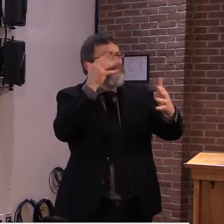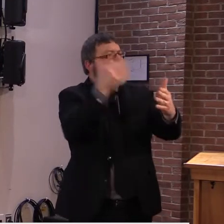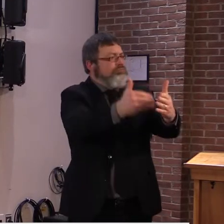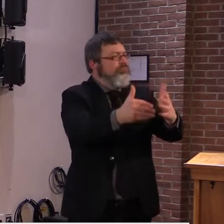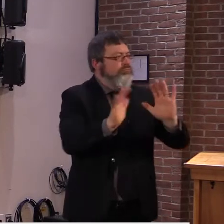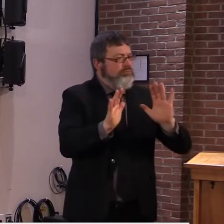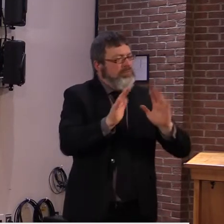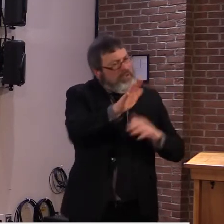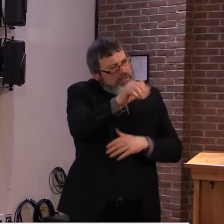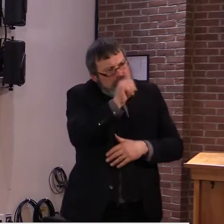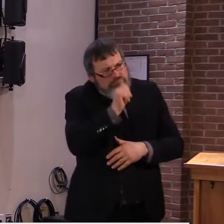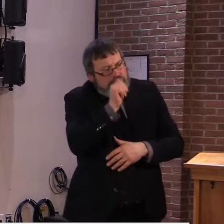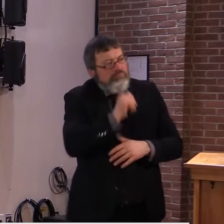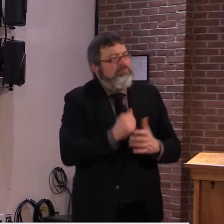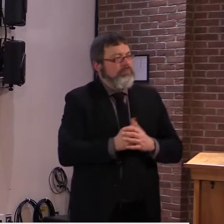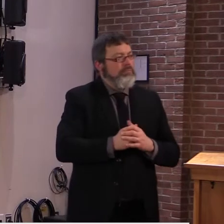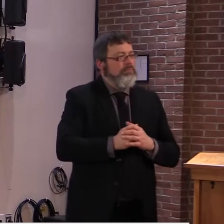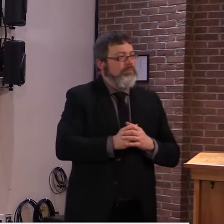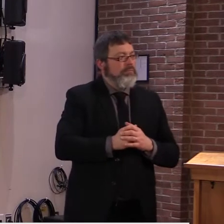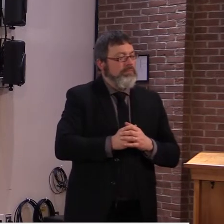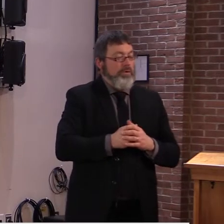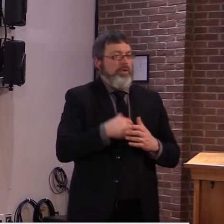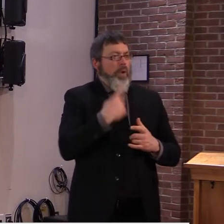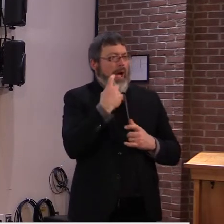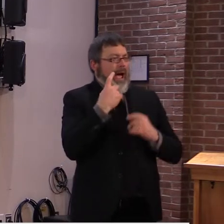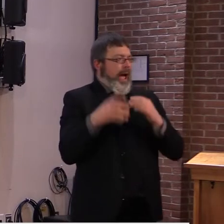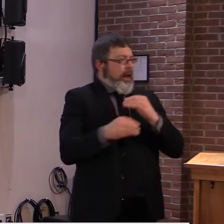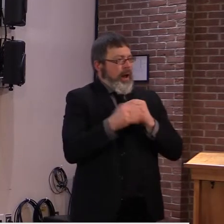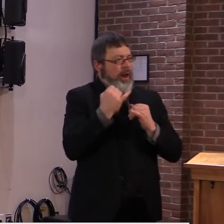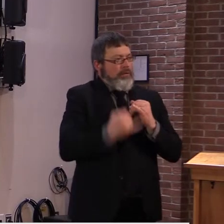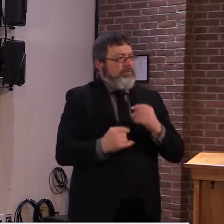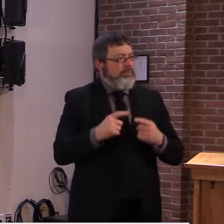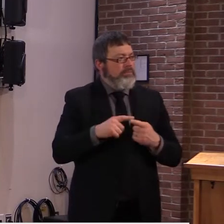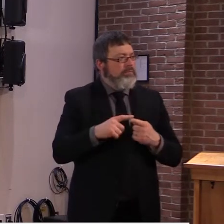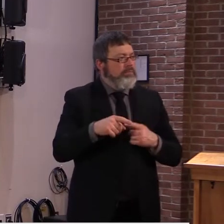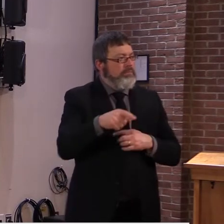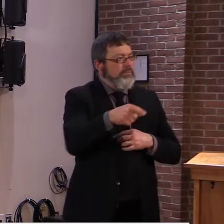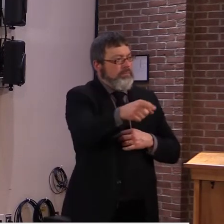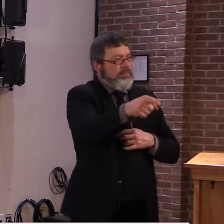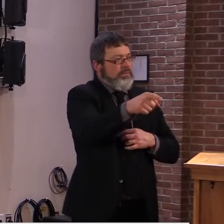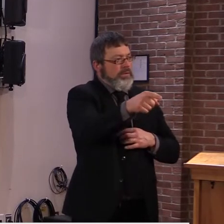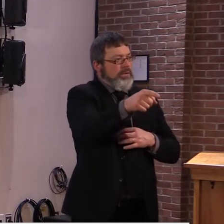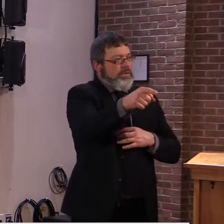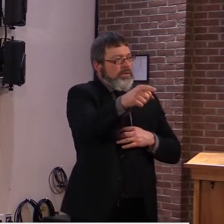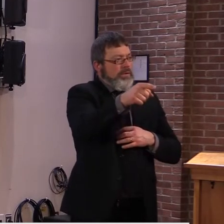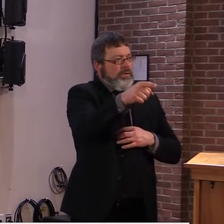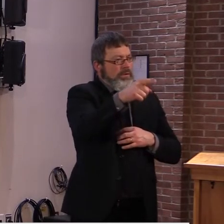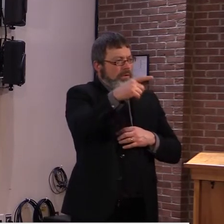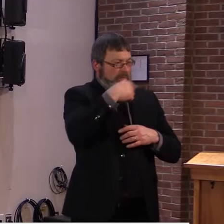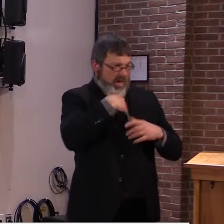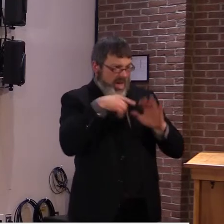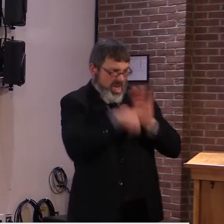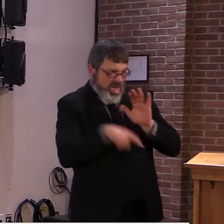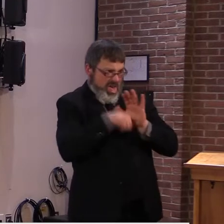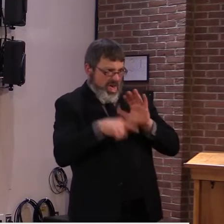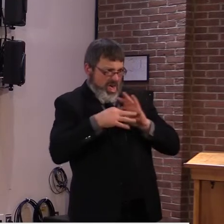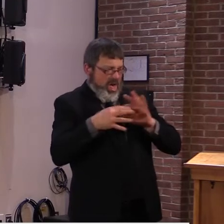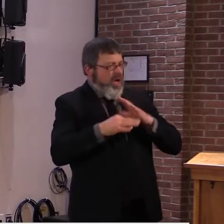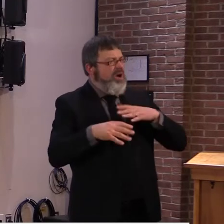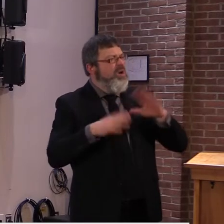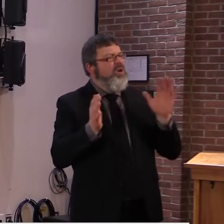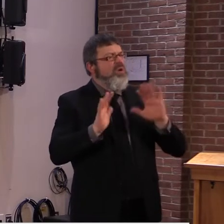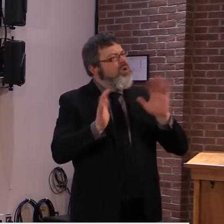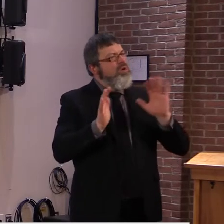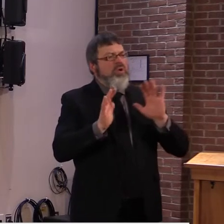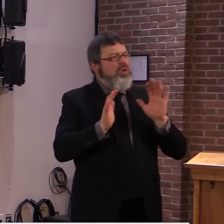feel as the days start getting longer and vaccine becomes more plentiful. As I said on Tuesday, the daily number